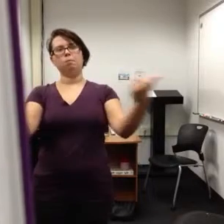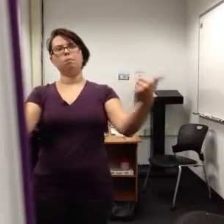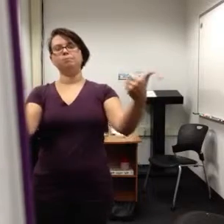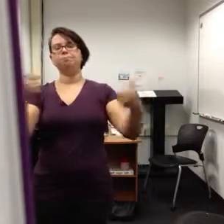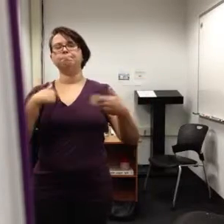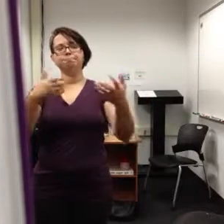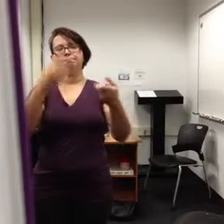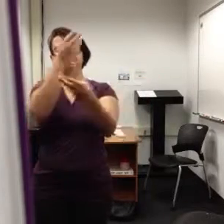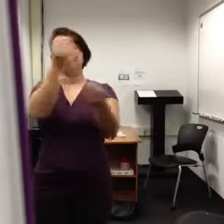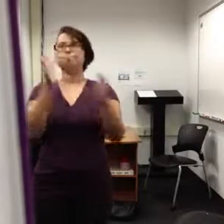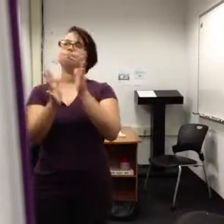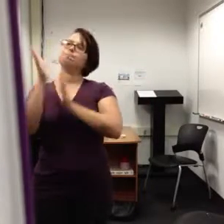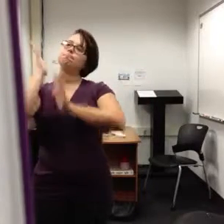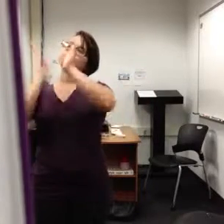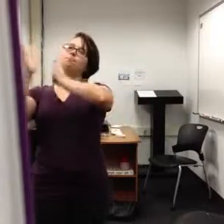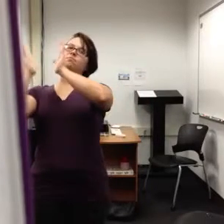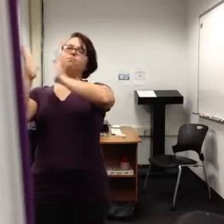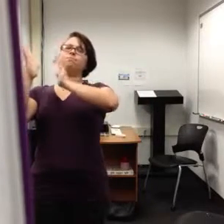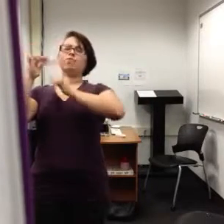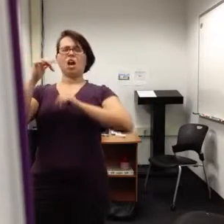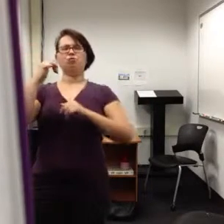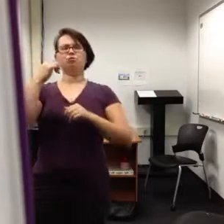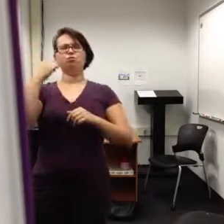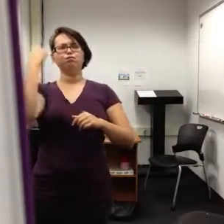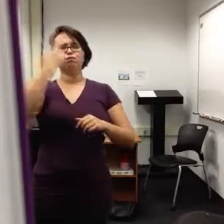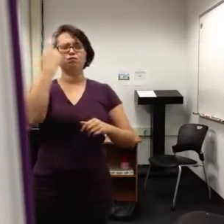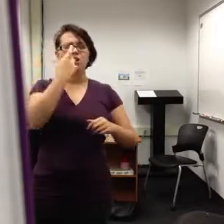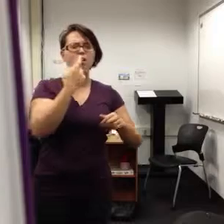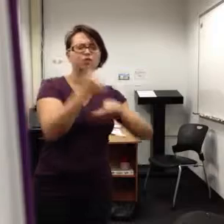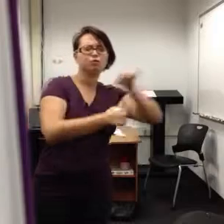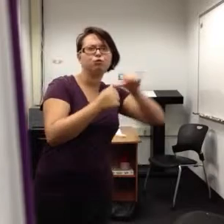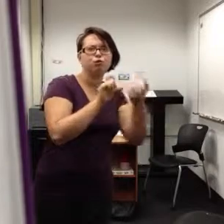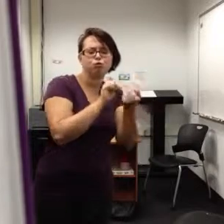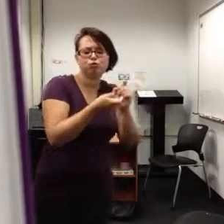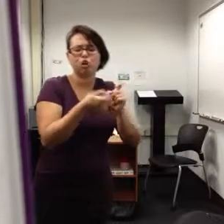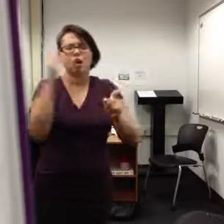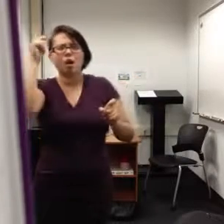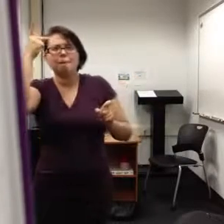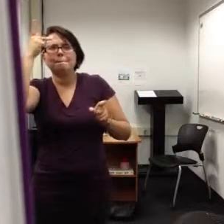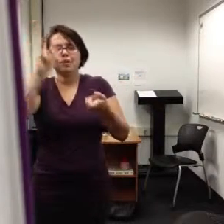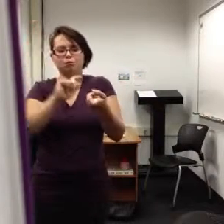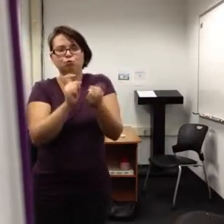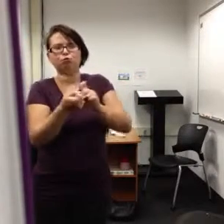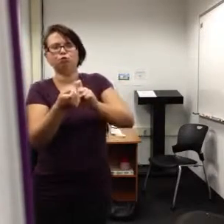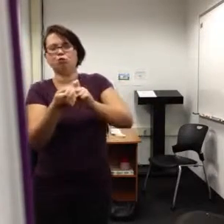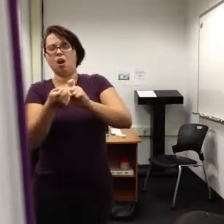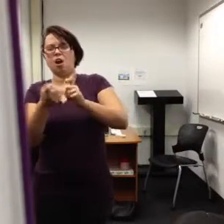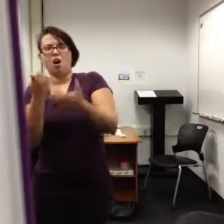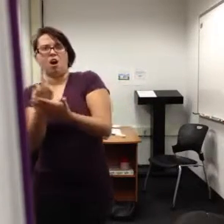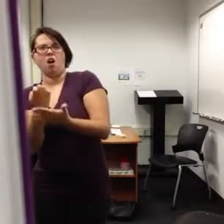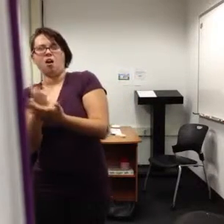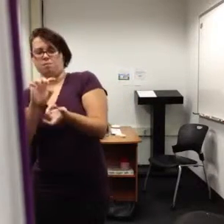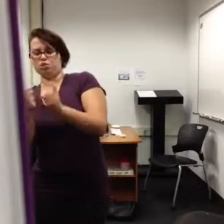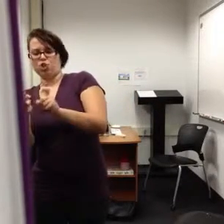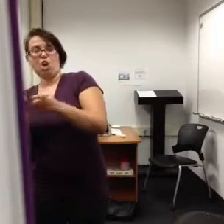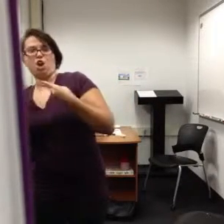that social change, political change, economic change, human change takes a long